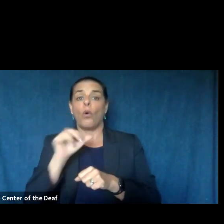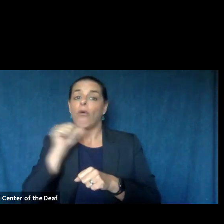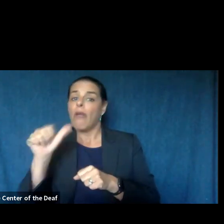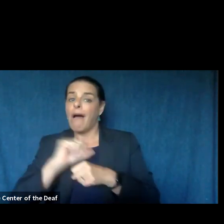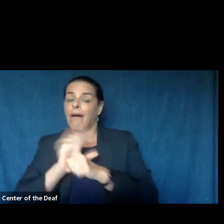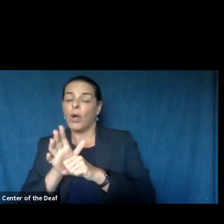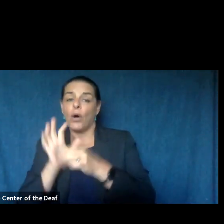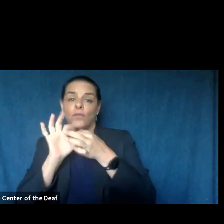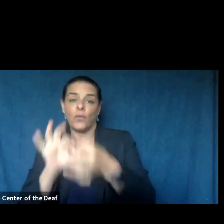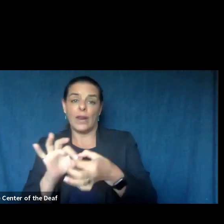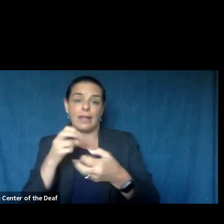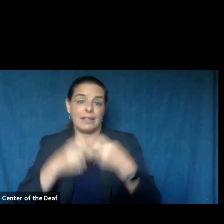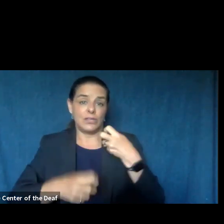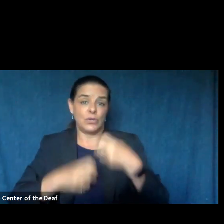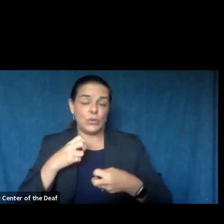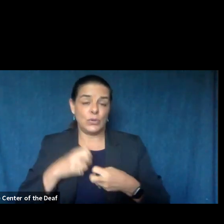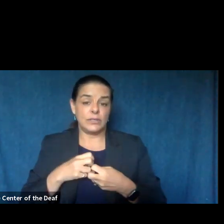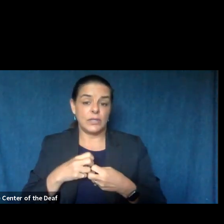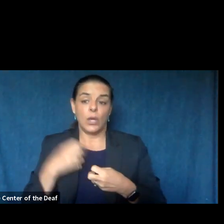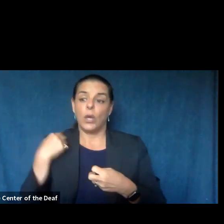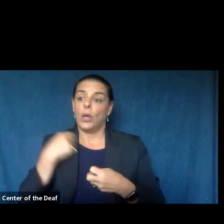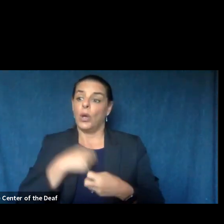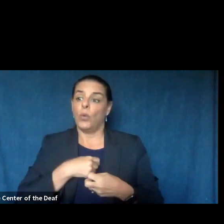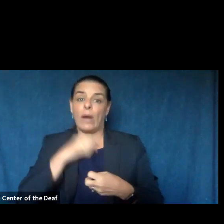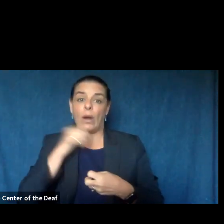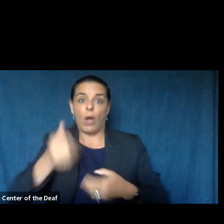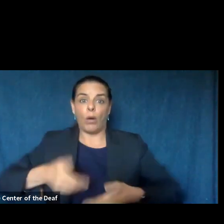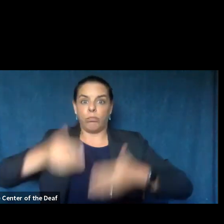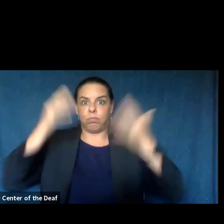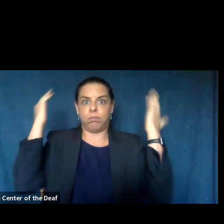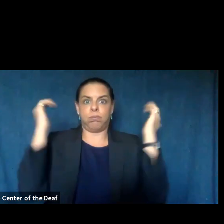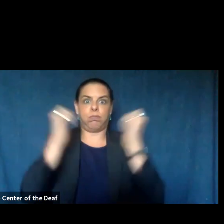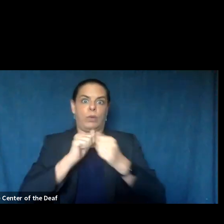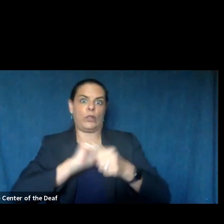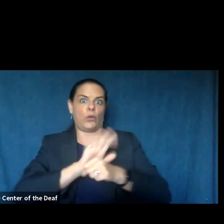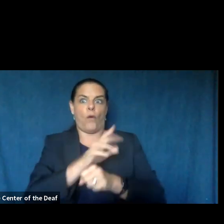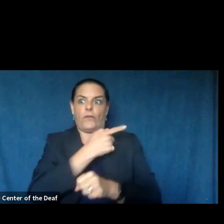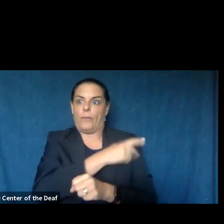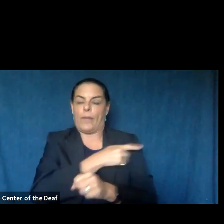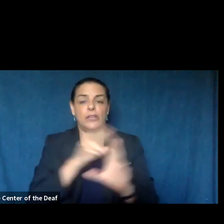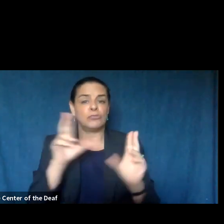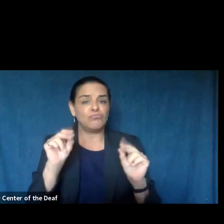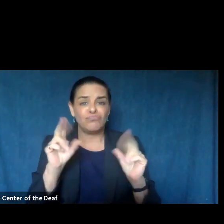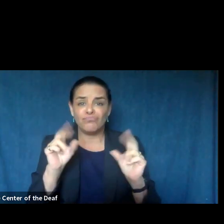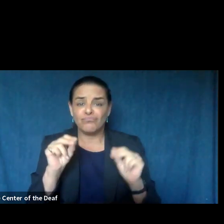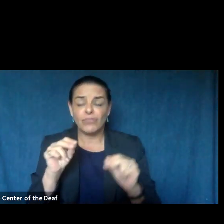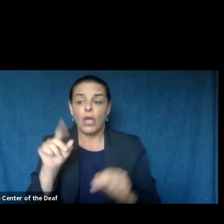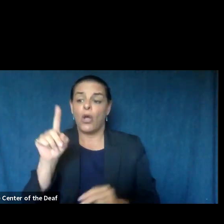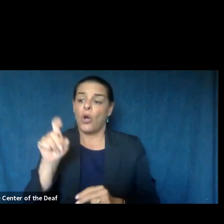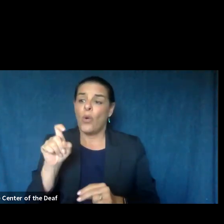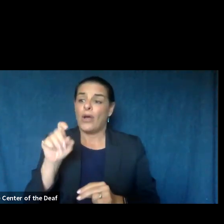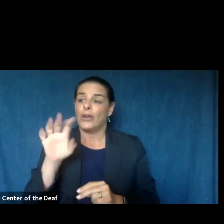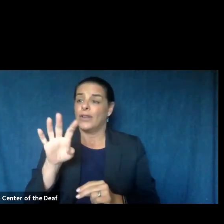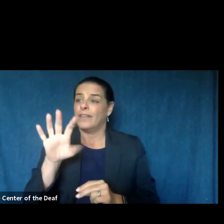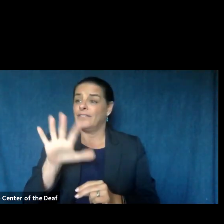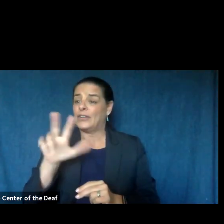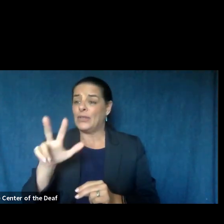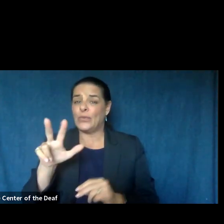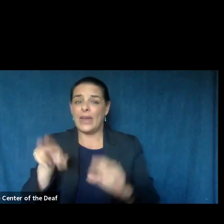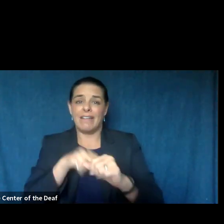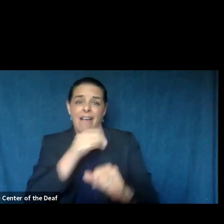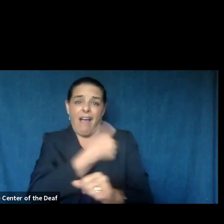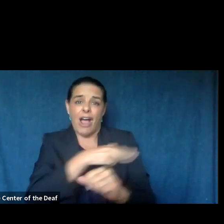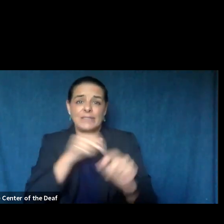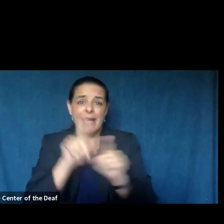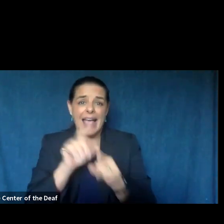issues. We are not overrun with COVID patients, as you heard before, 153 hospitalizations as of yesterday. As Charity mentioned,